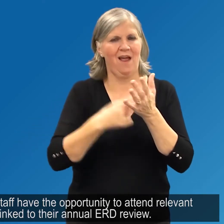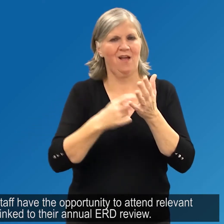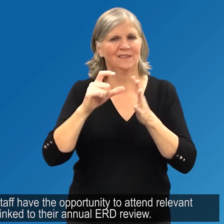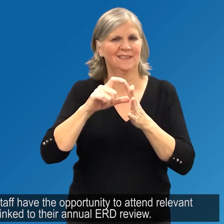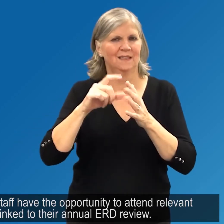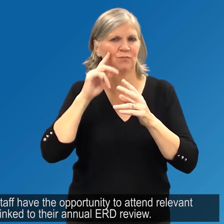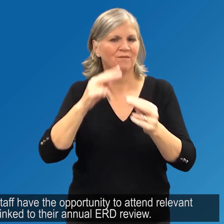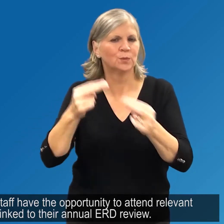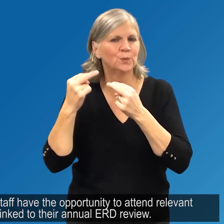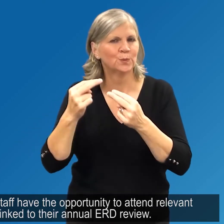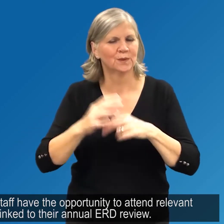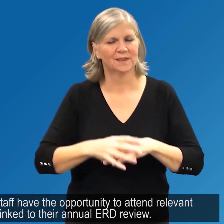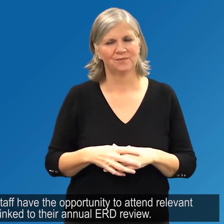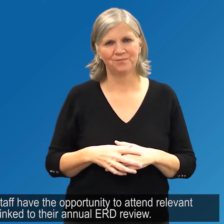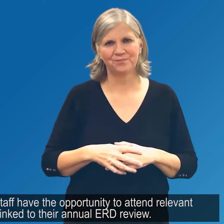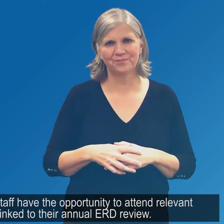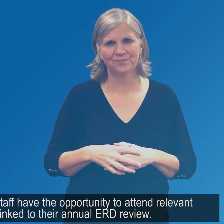to their annual ERD review.